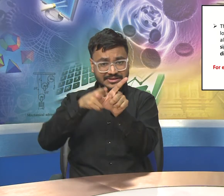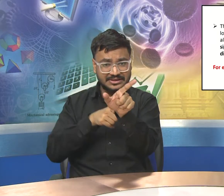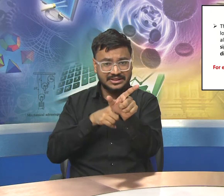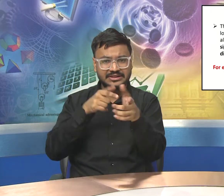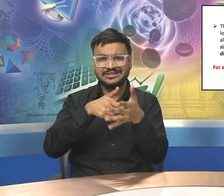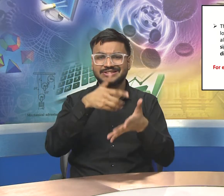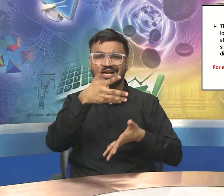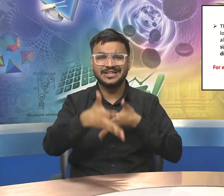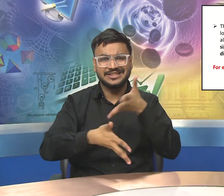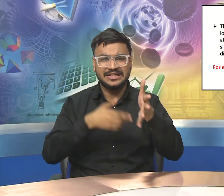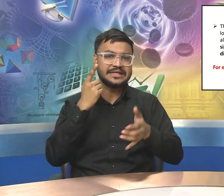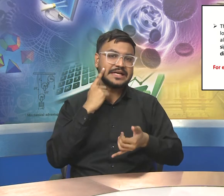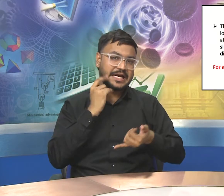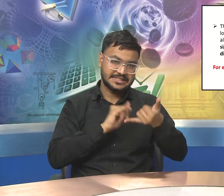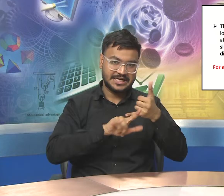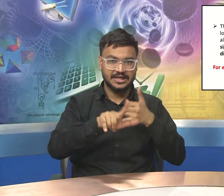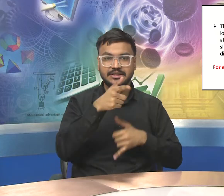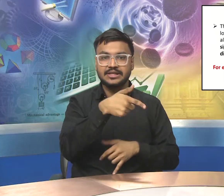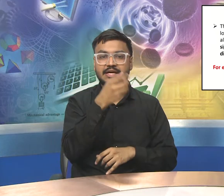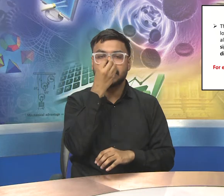Same as for easy also.